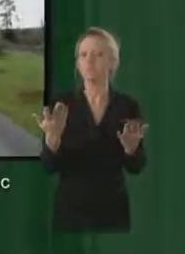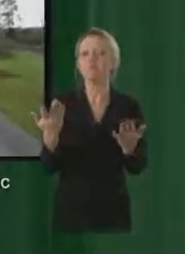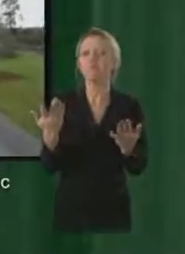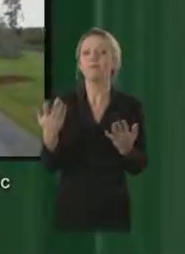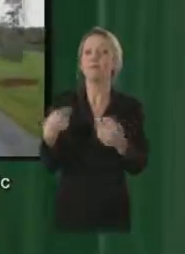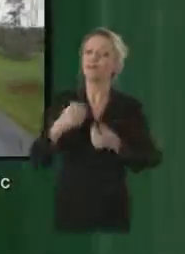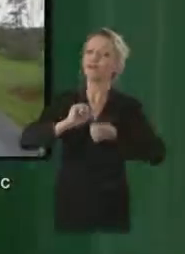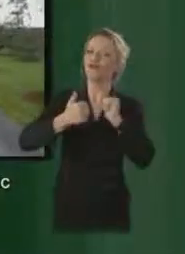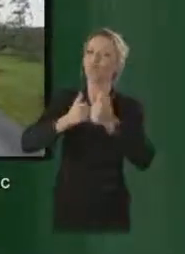drivers seek nowadays.